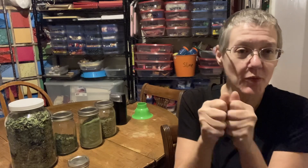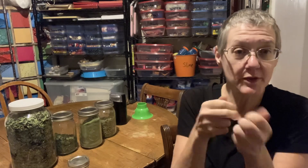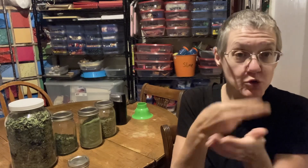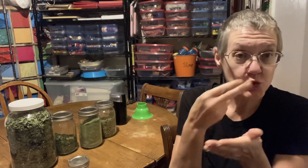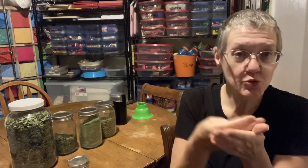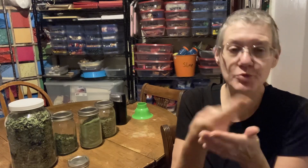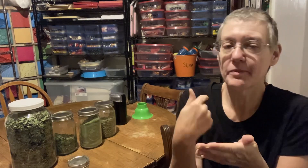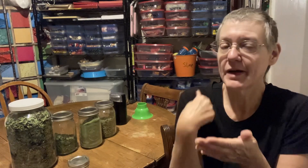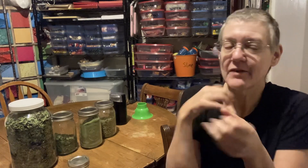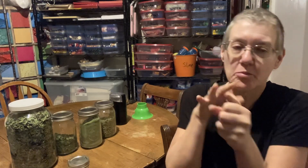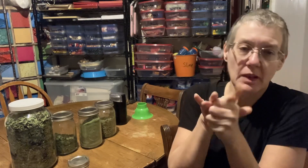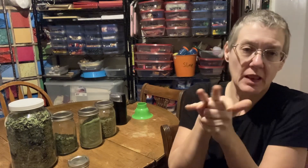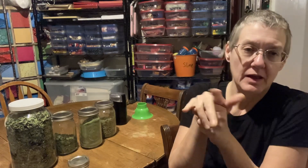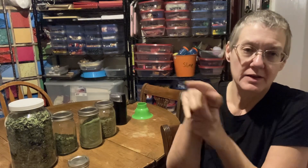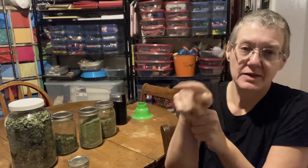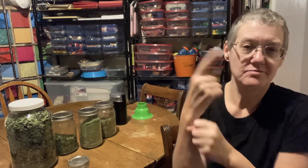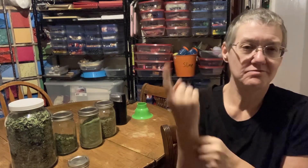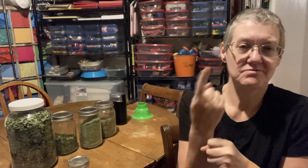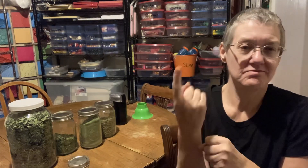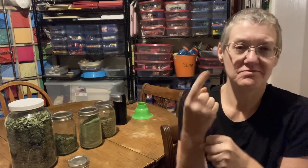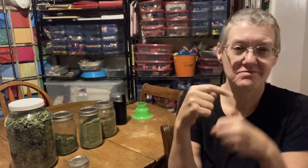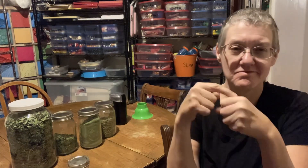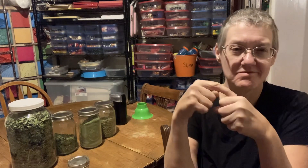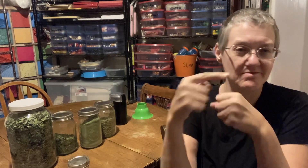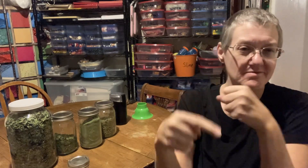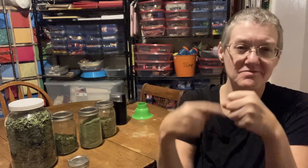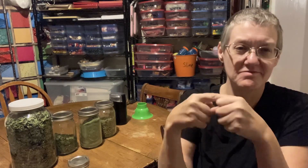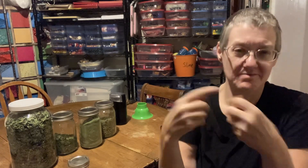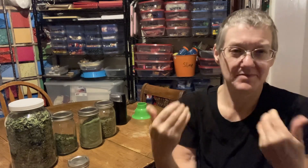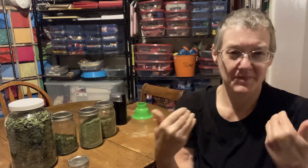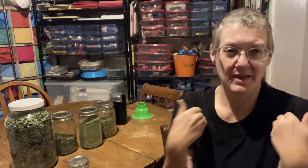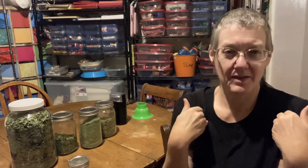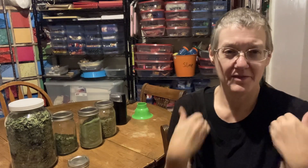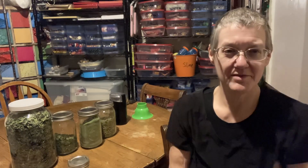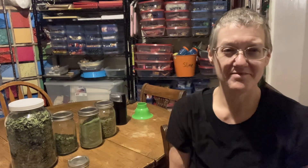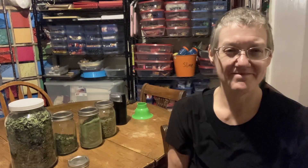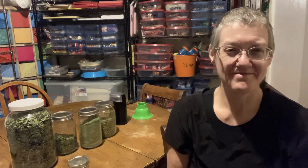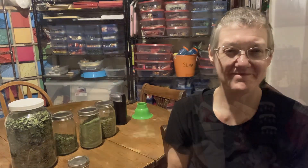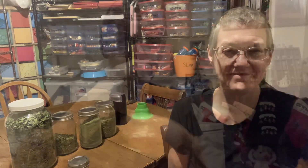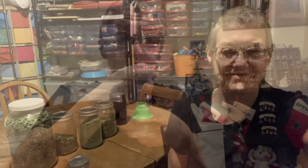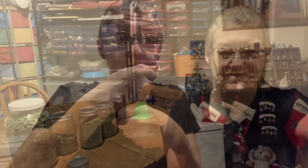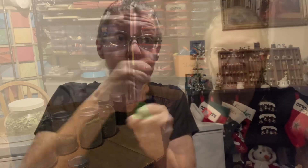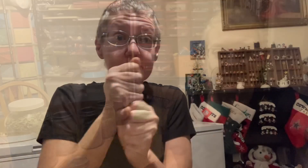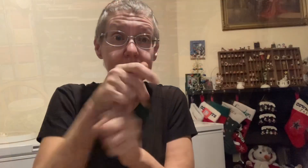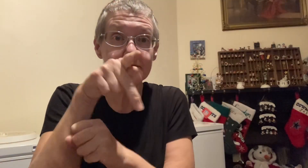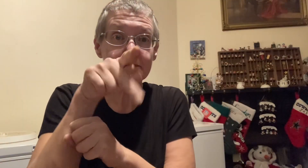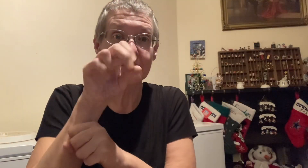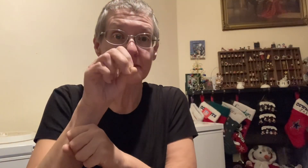garden for salads or eating in soups. I have them year-round if I want to eat them fresh.